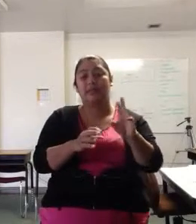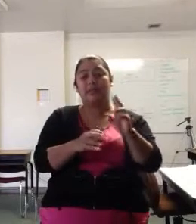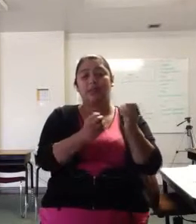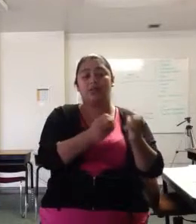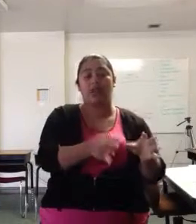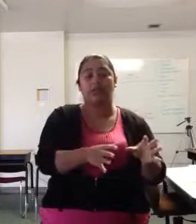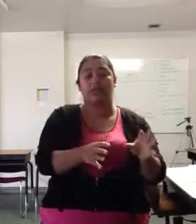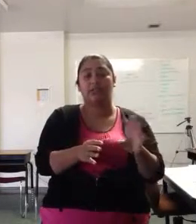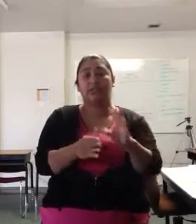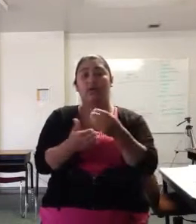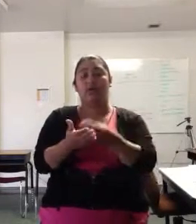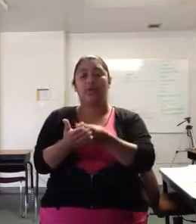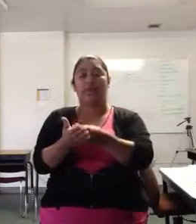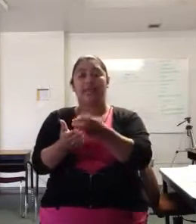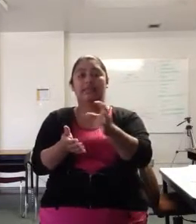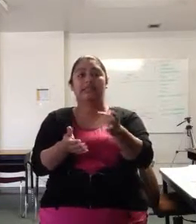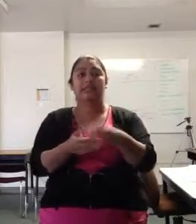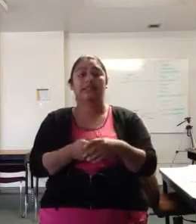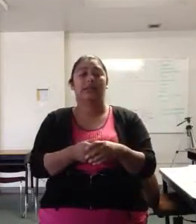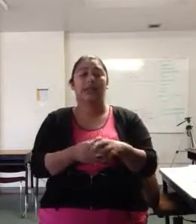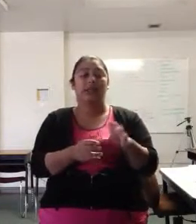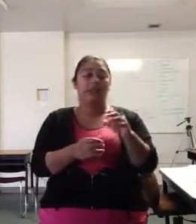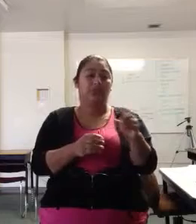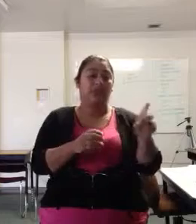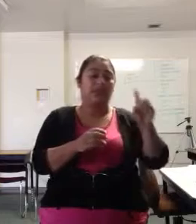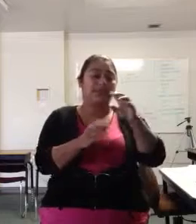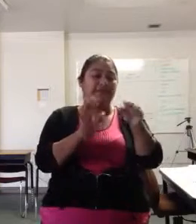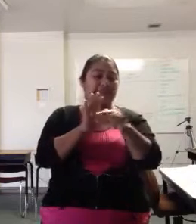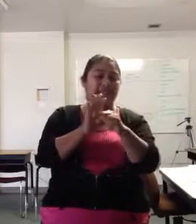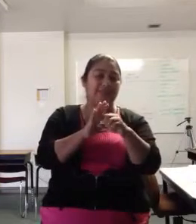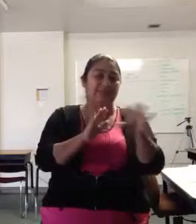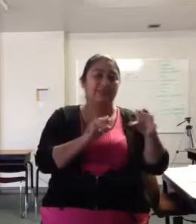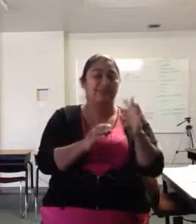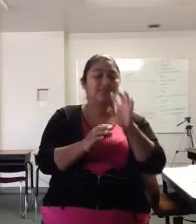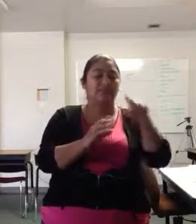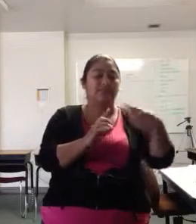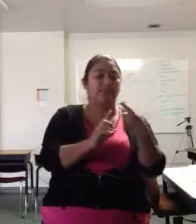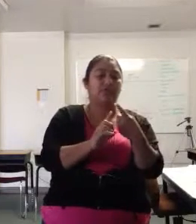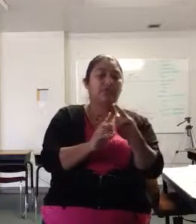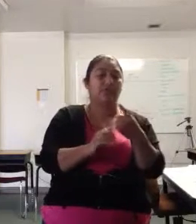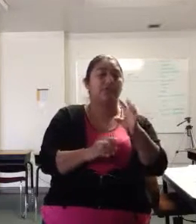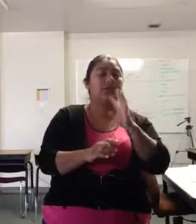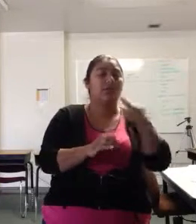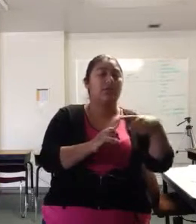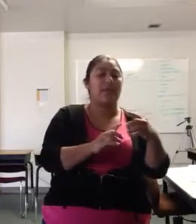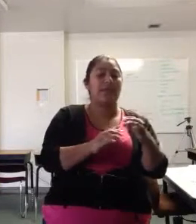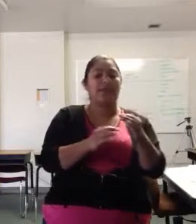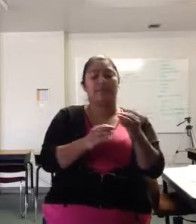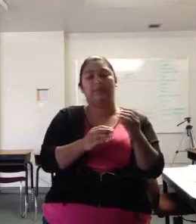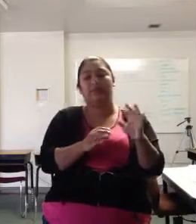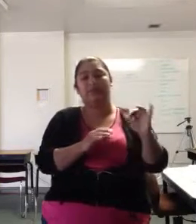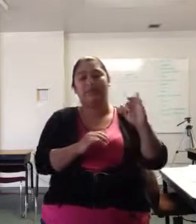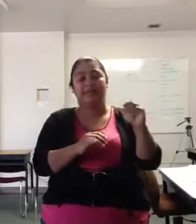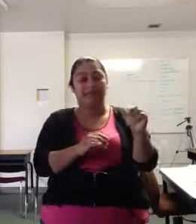negative sign. So when it first comes up, when you talk about integers. And like I said, that can mean a loss or a debt. And it can